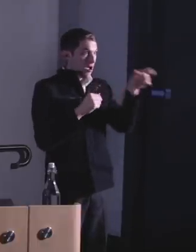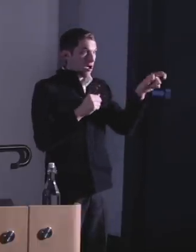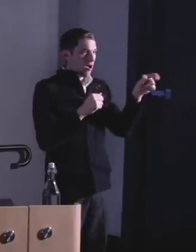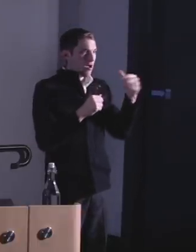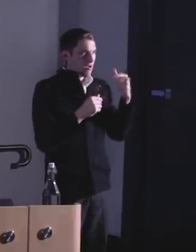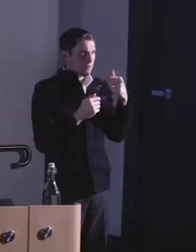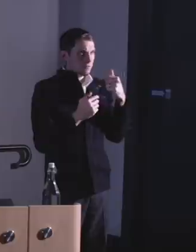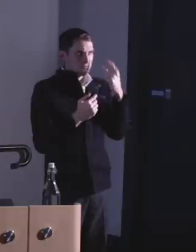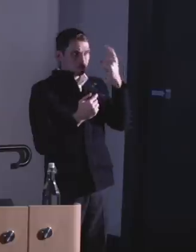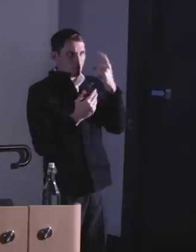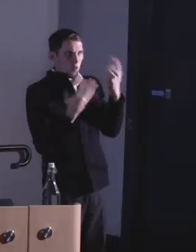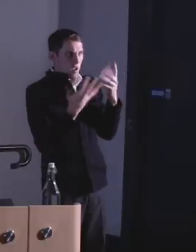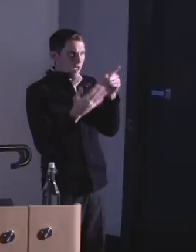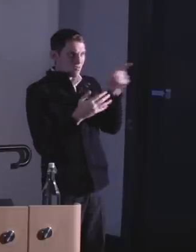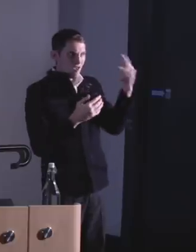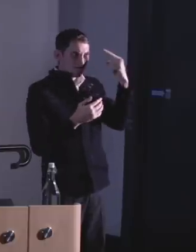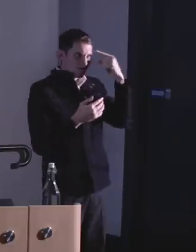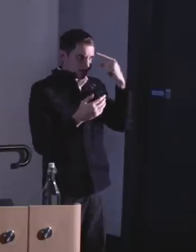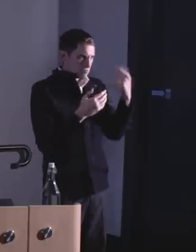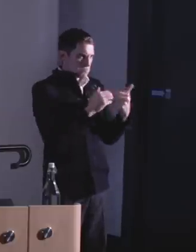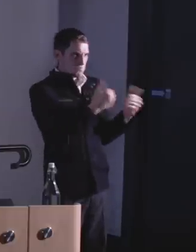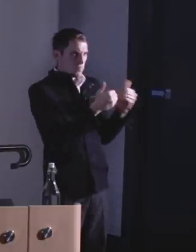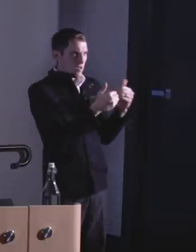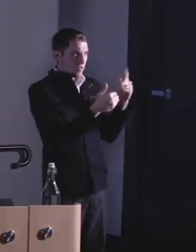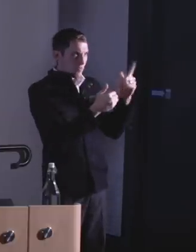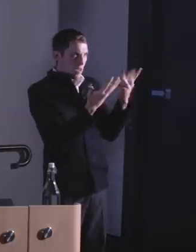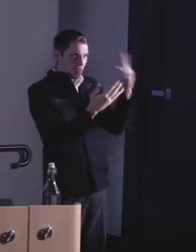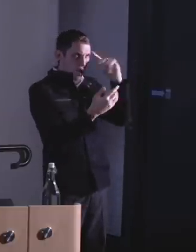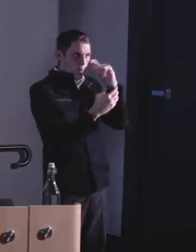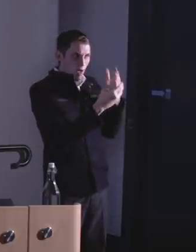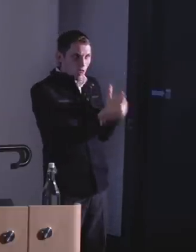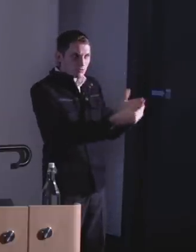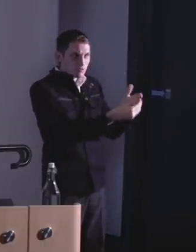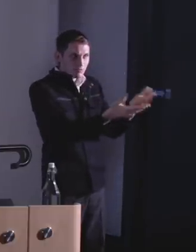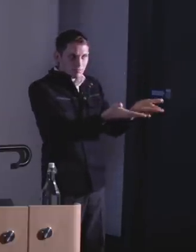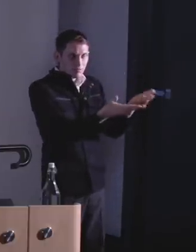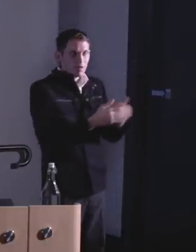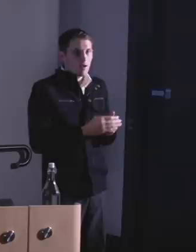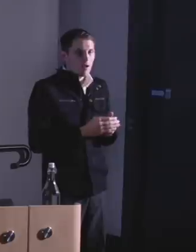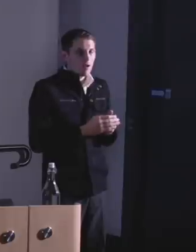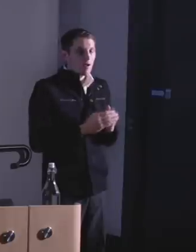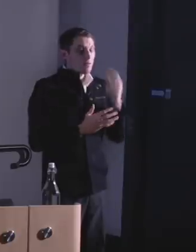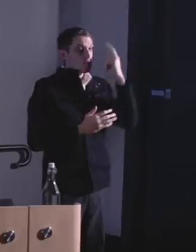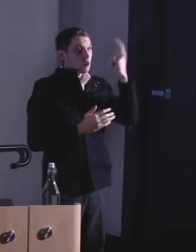think this is going? And who has the power